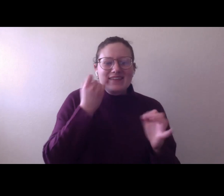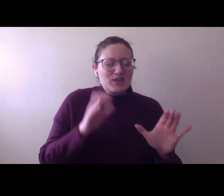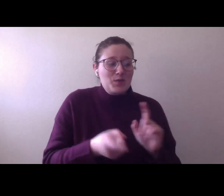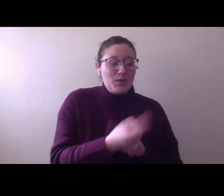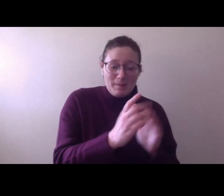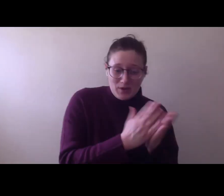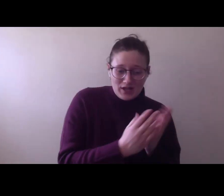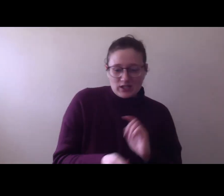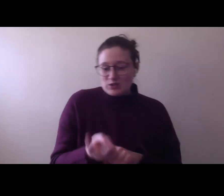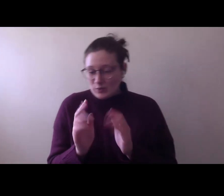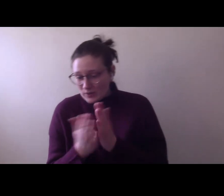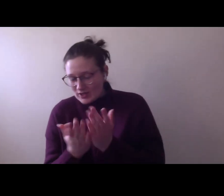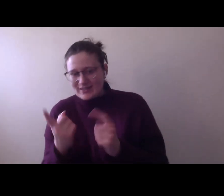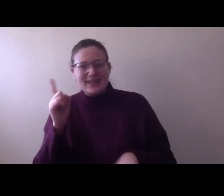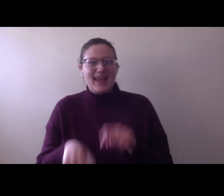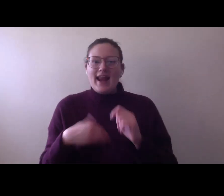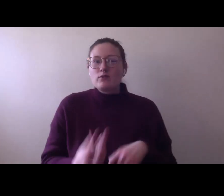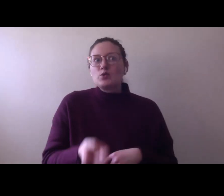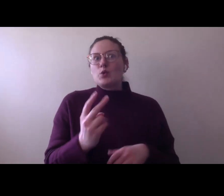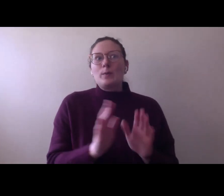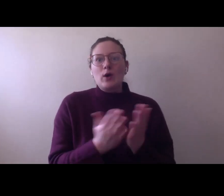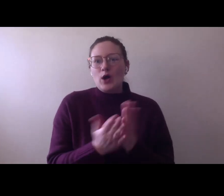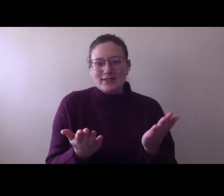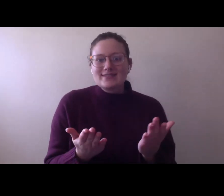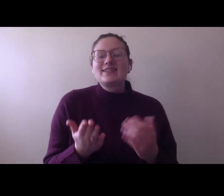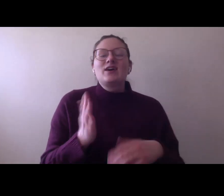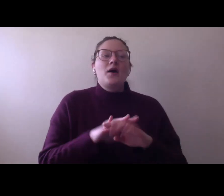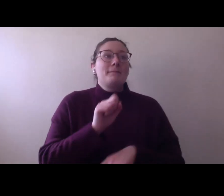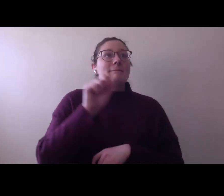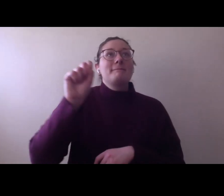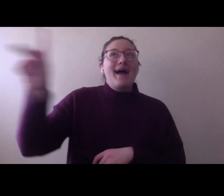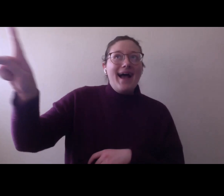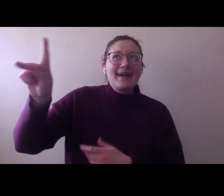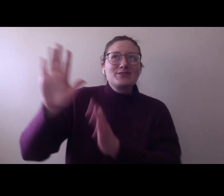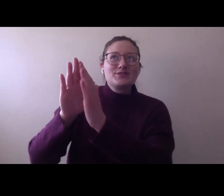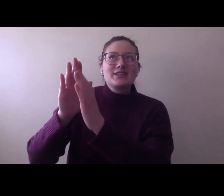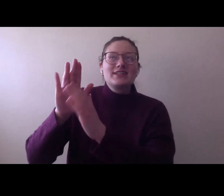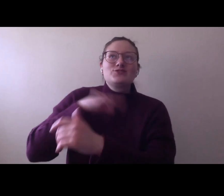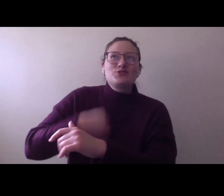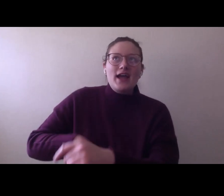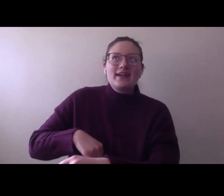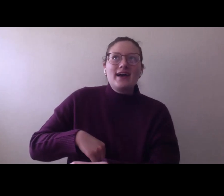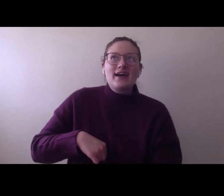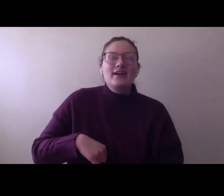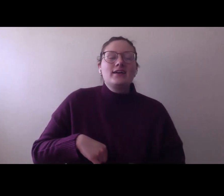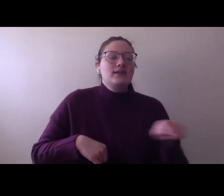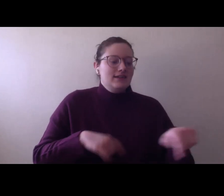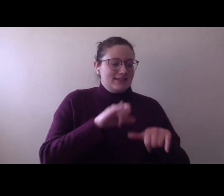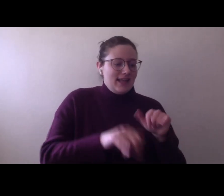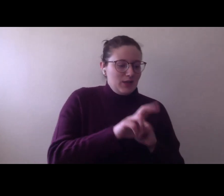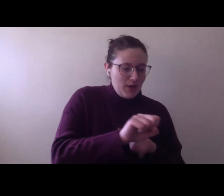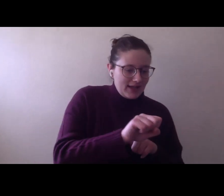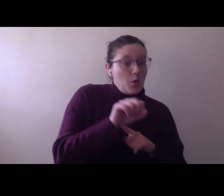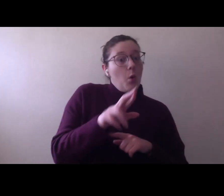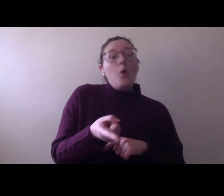books. I can have two books on the group who went back to China and group who stayed in the US, or just do one book that